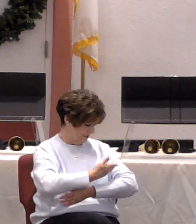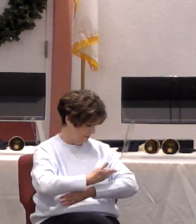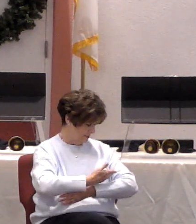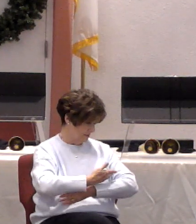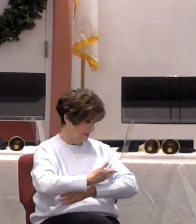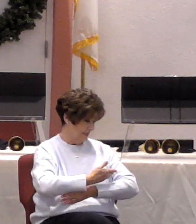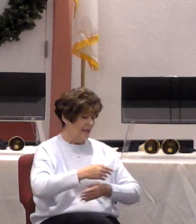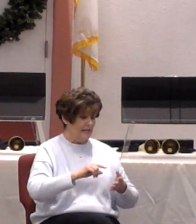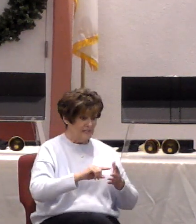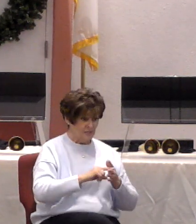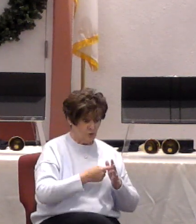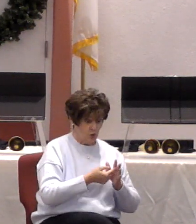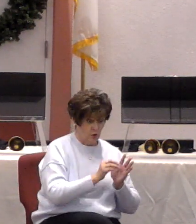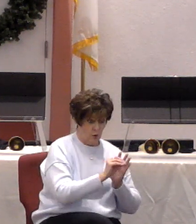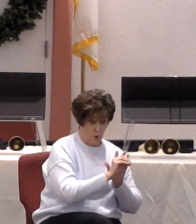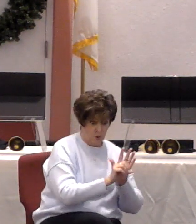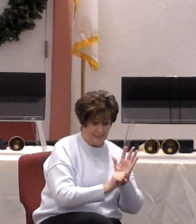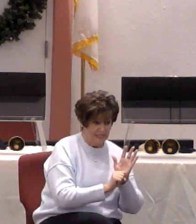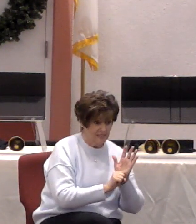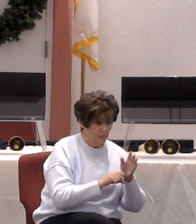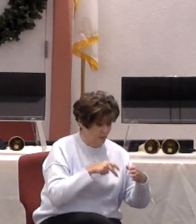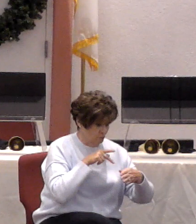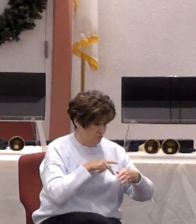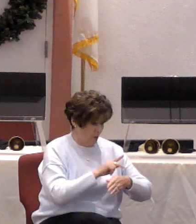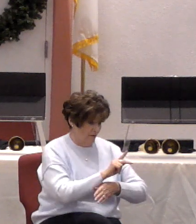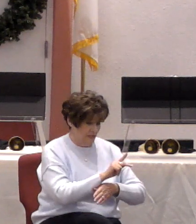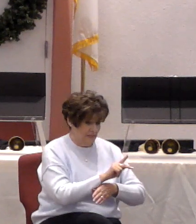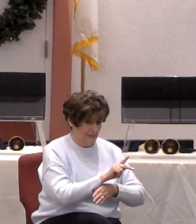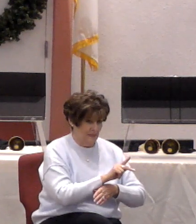Let's sing together, O Come, Emmanuel.